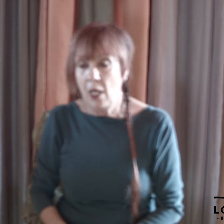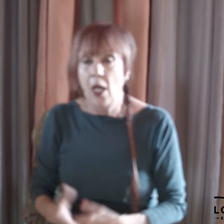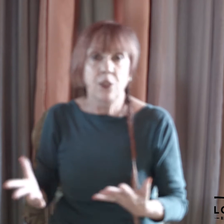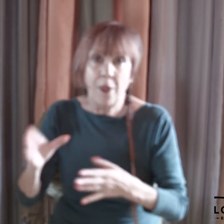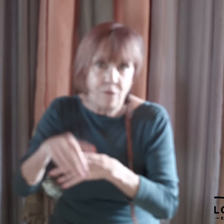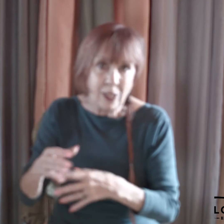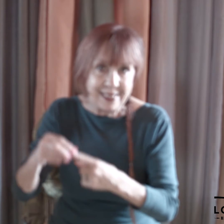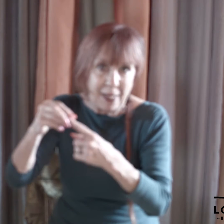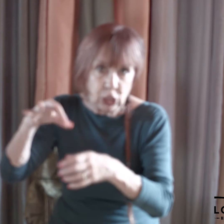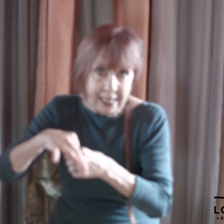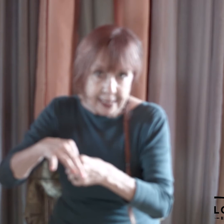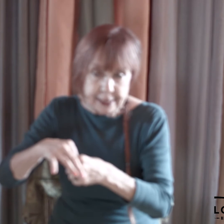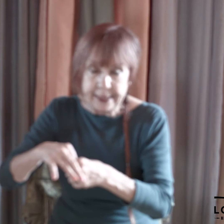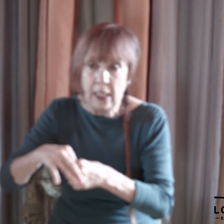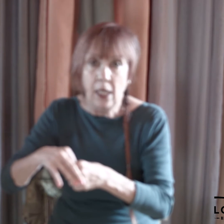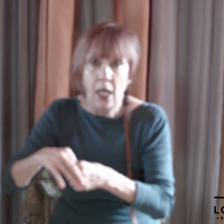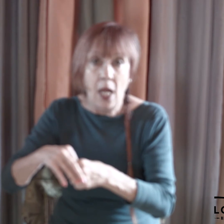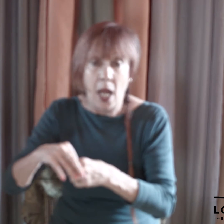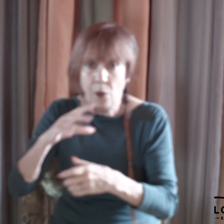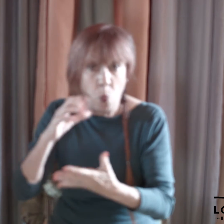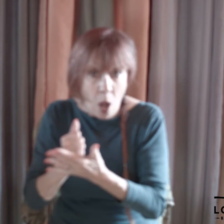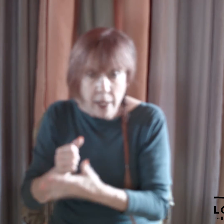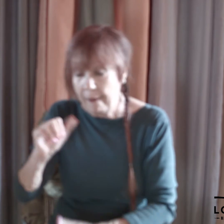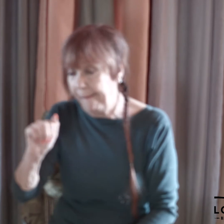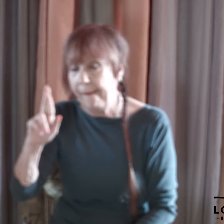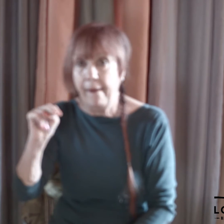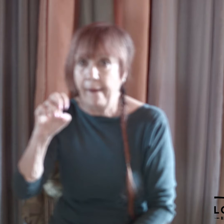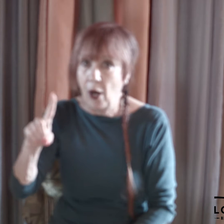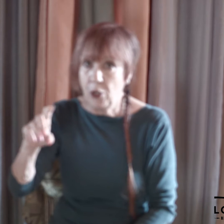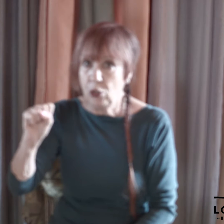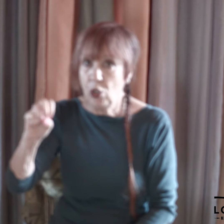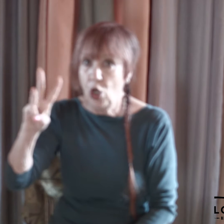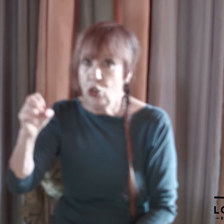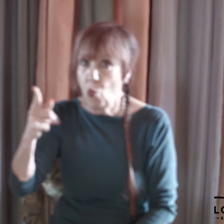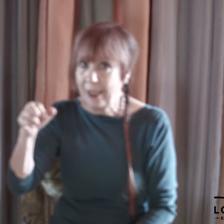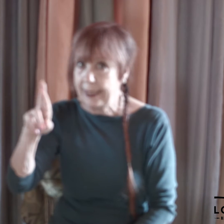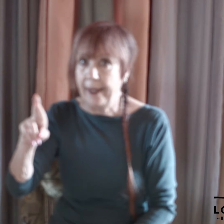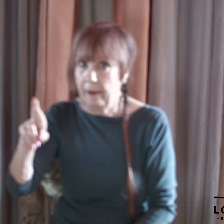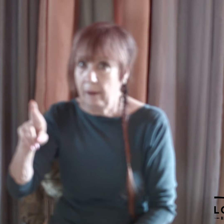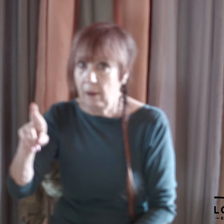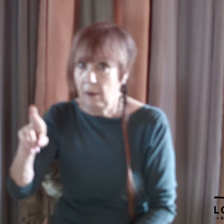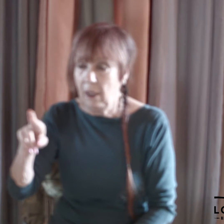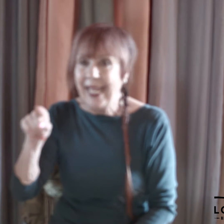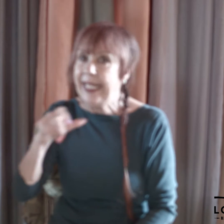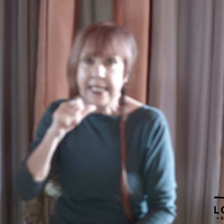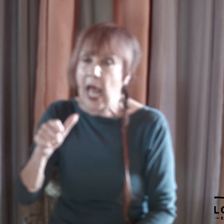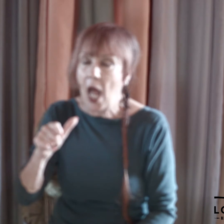special election, and out of that election, Arnold Schwarzenegger was elected, and I don't think he ever would have been, except for a special